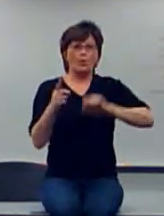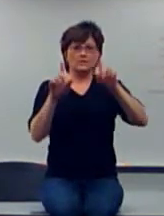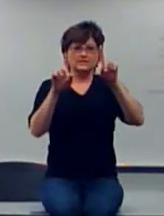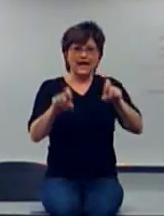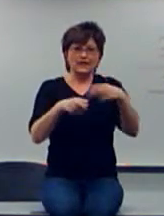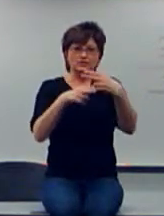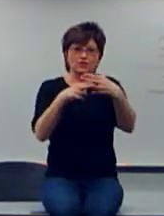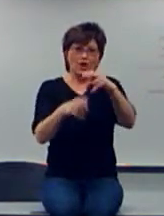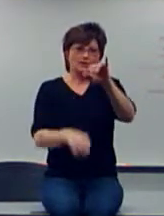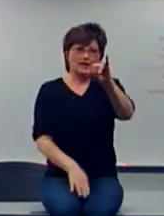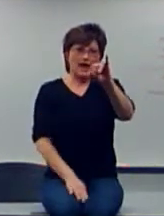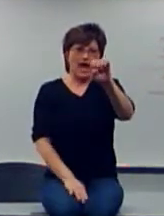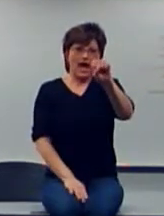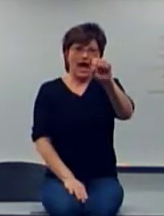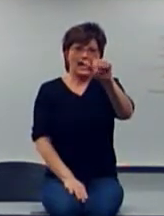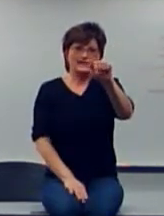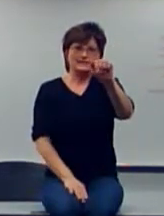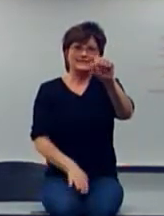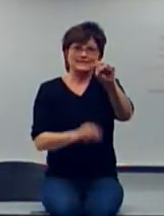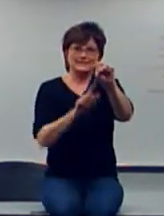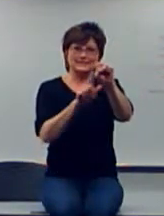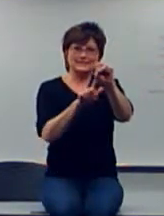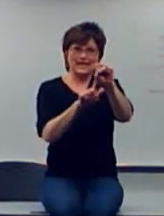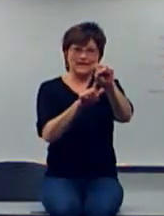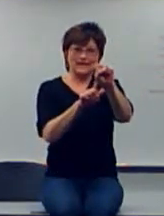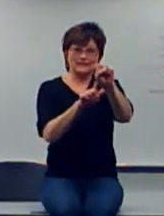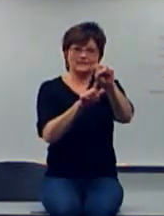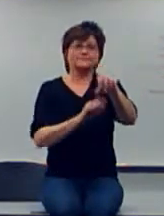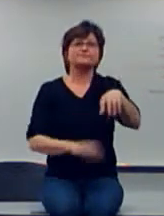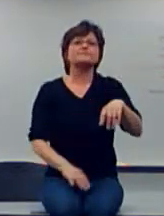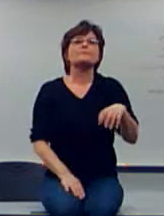We used to have an old test called the ISAS.